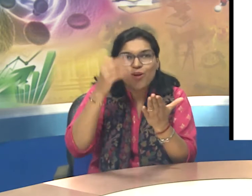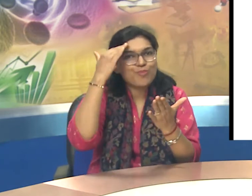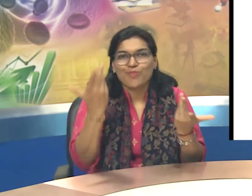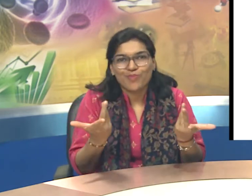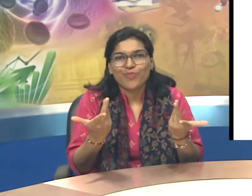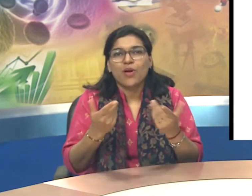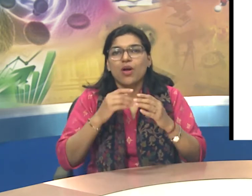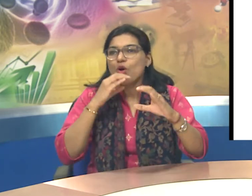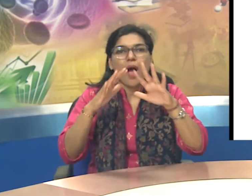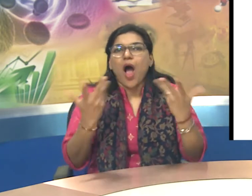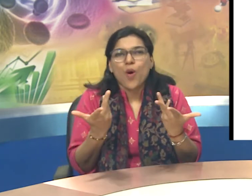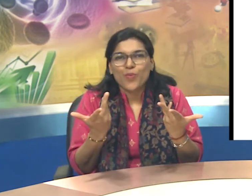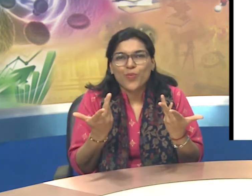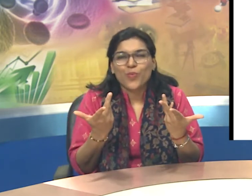written symbol.